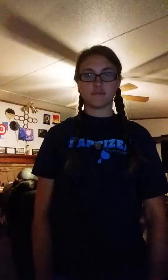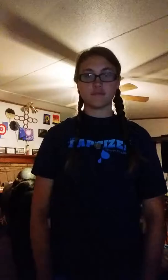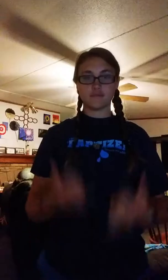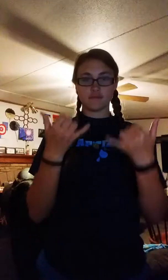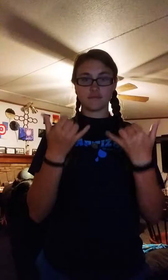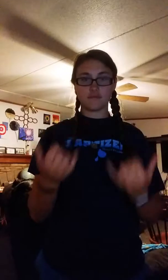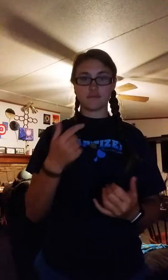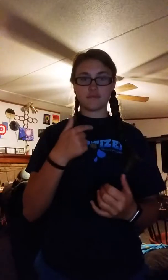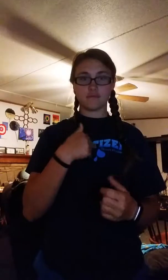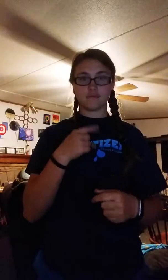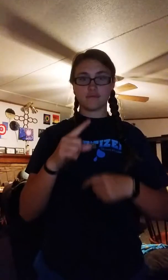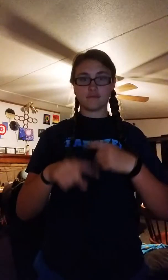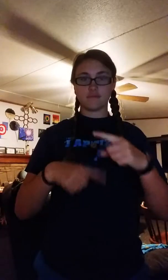Thank you.